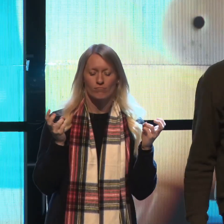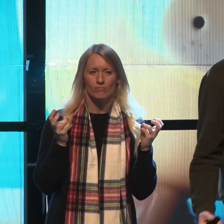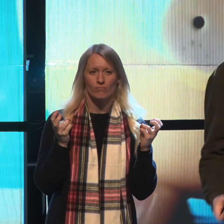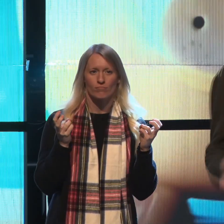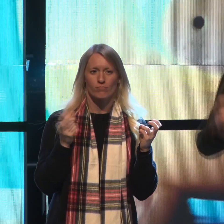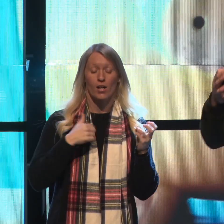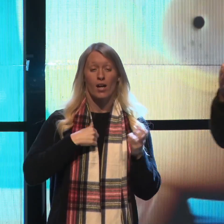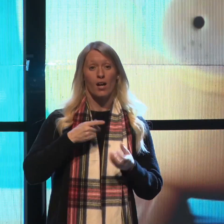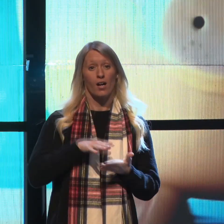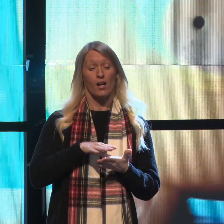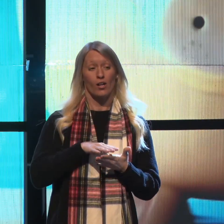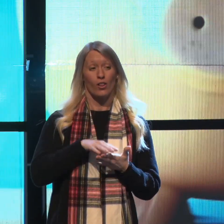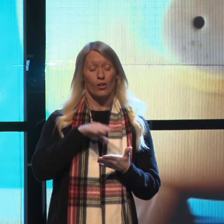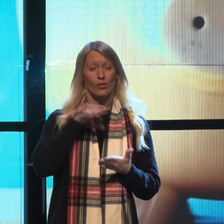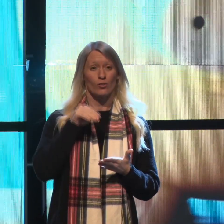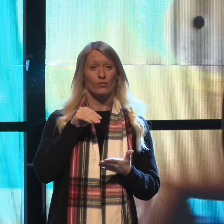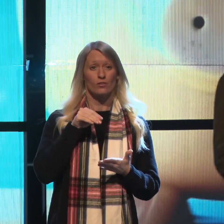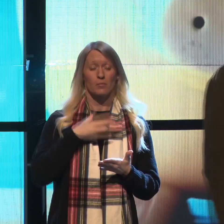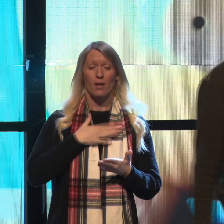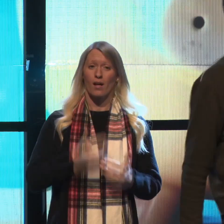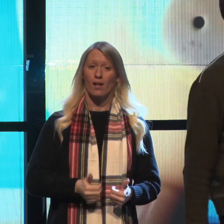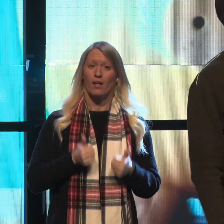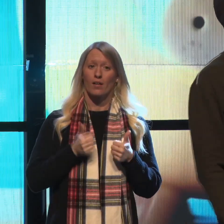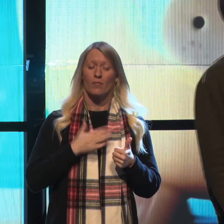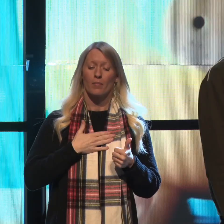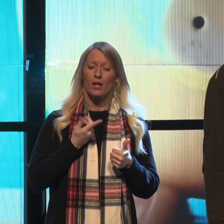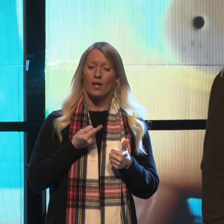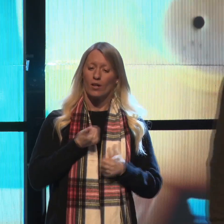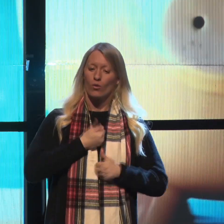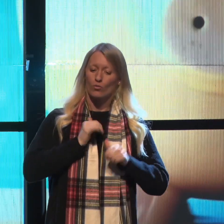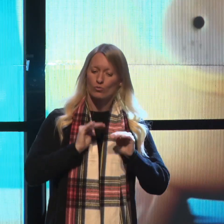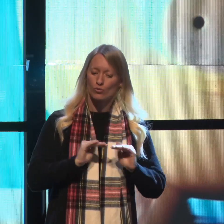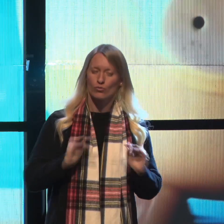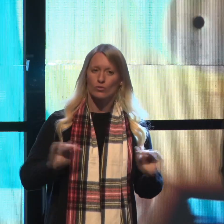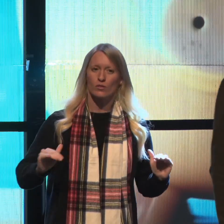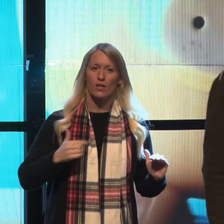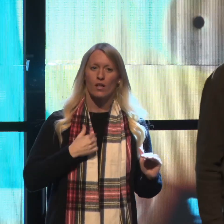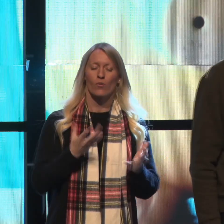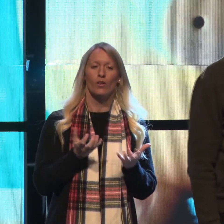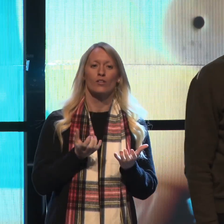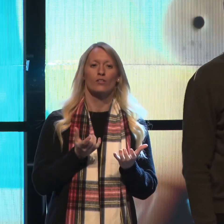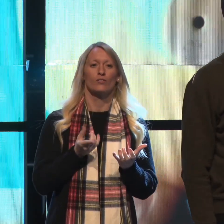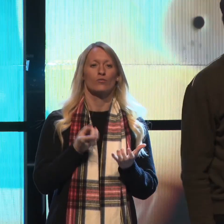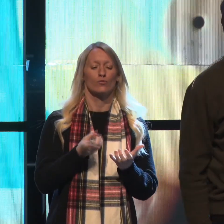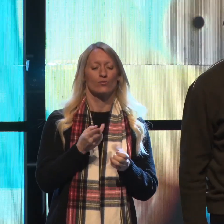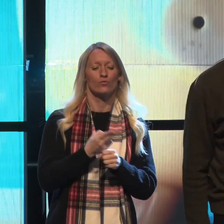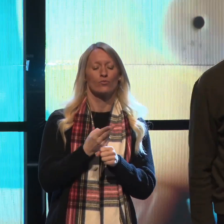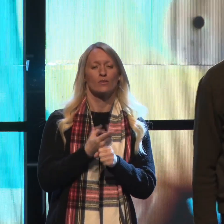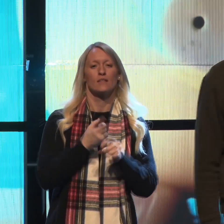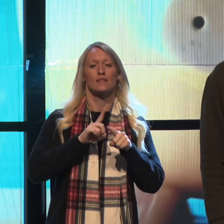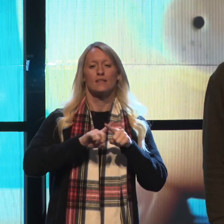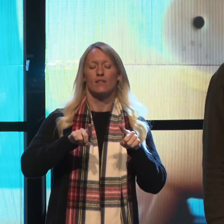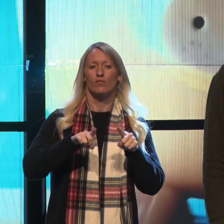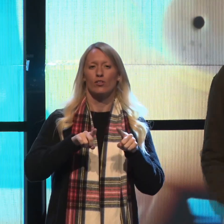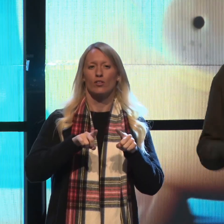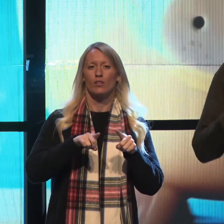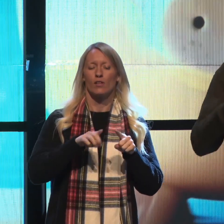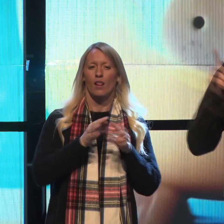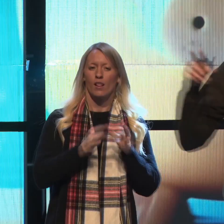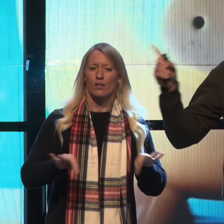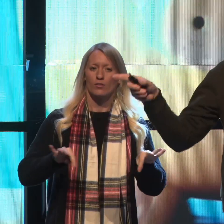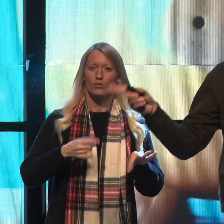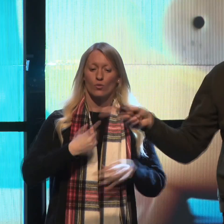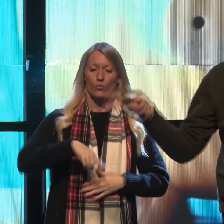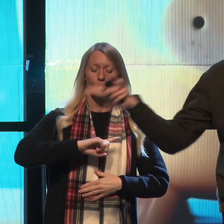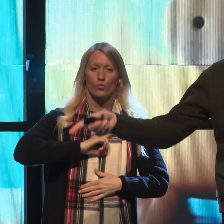And I learned in my own life that with my own children, I wanted to use different language. I wanted to use language like, we